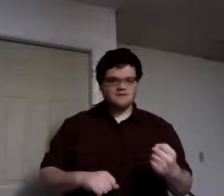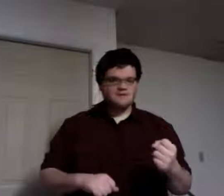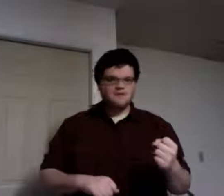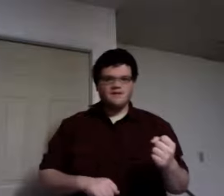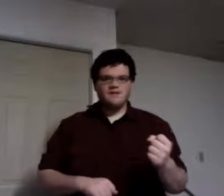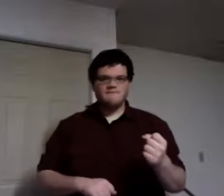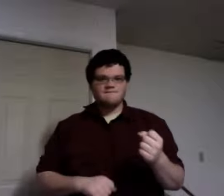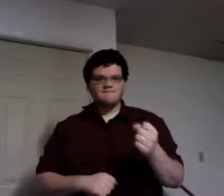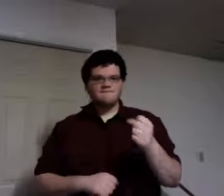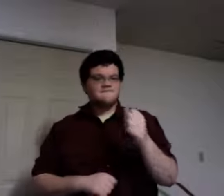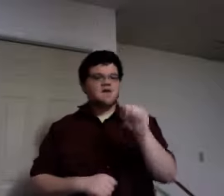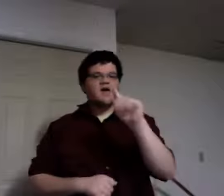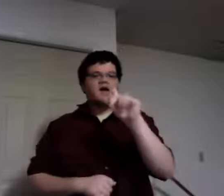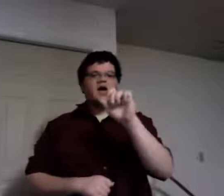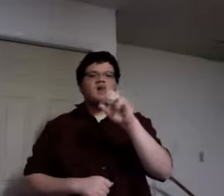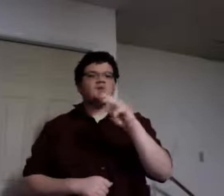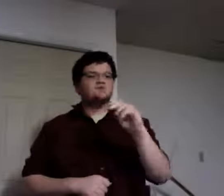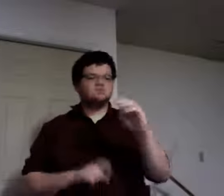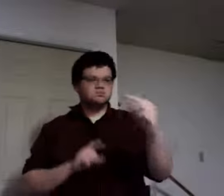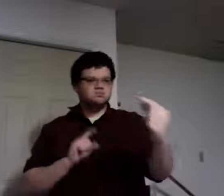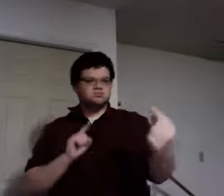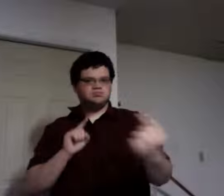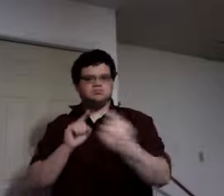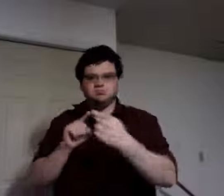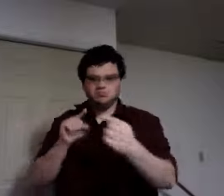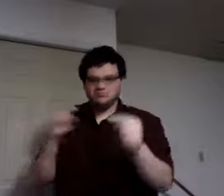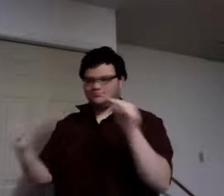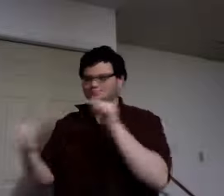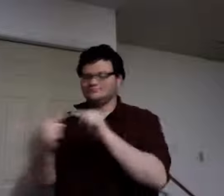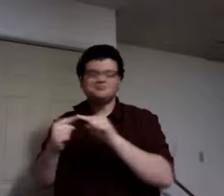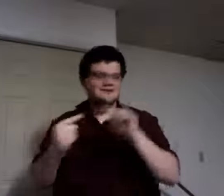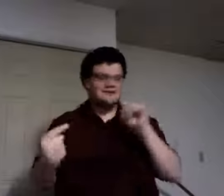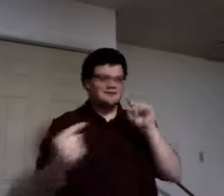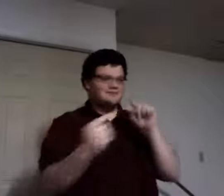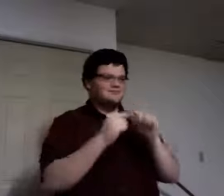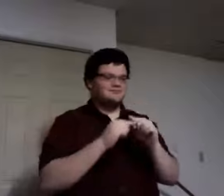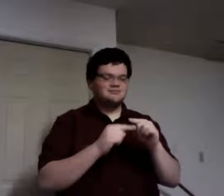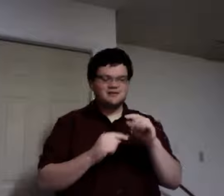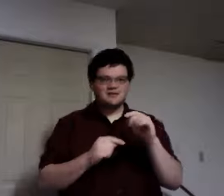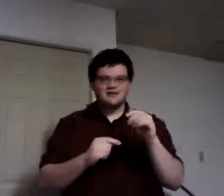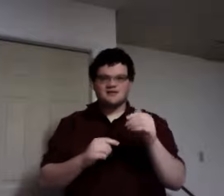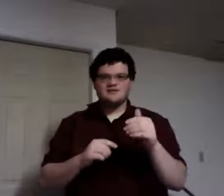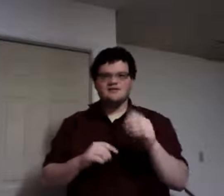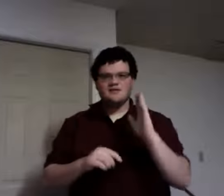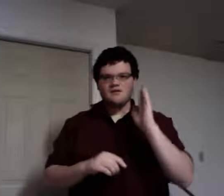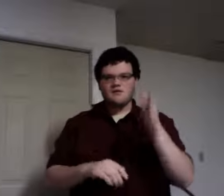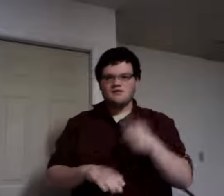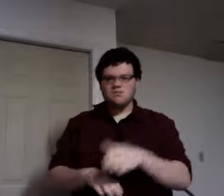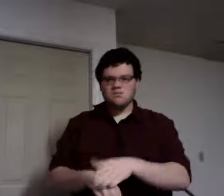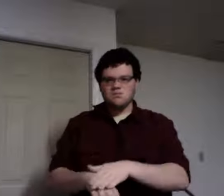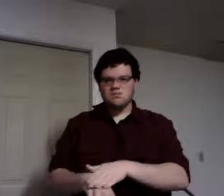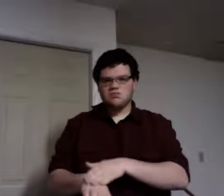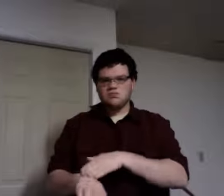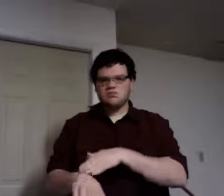of atoms, but it would slowly affect these atoms, and they would slowly draw close to each other. It would slowly condense.